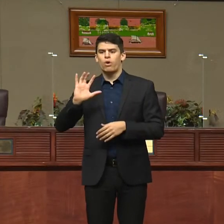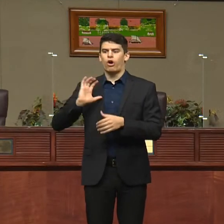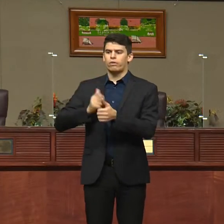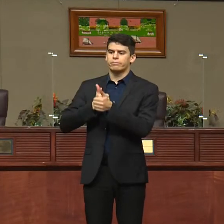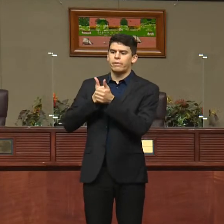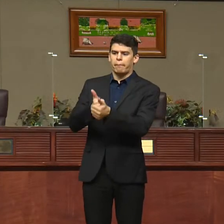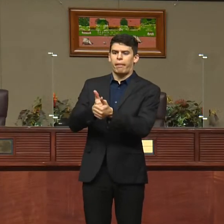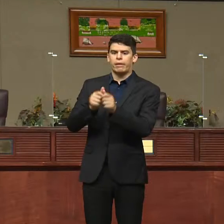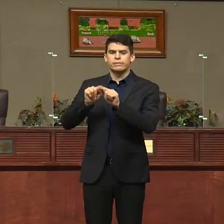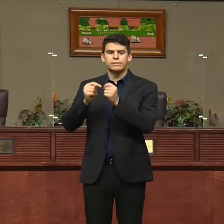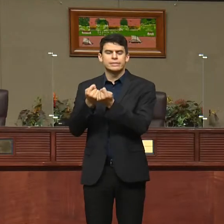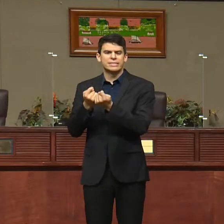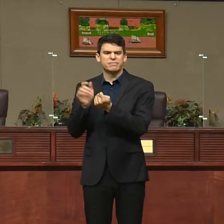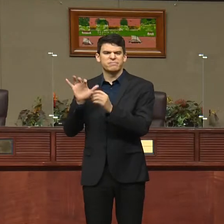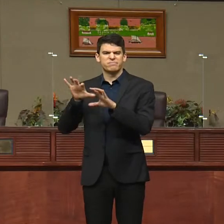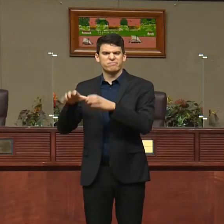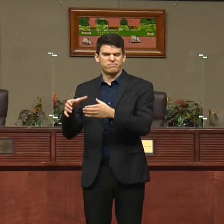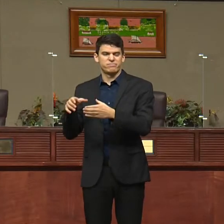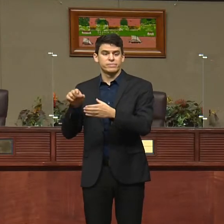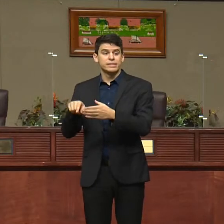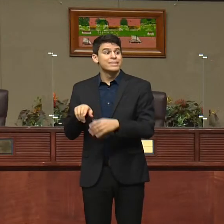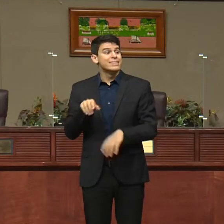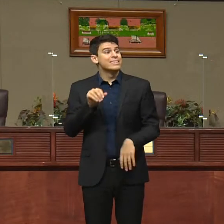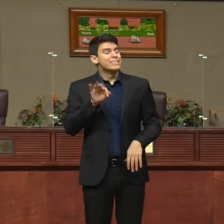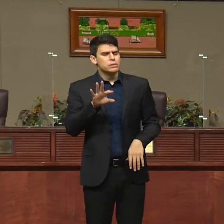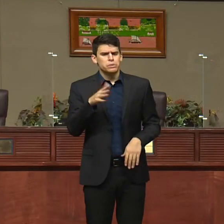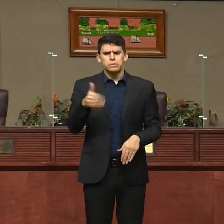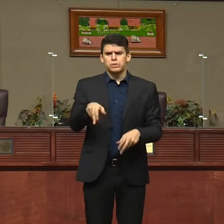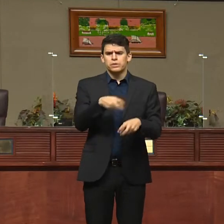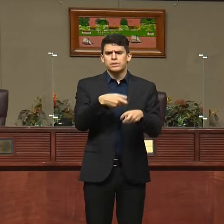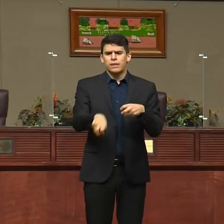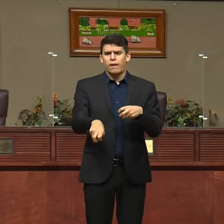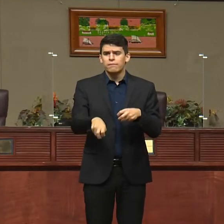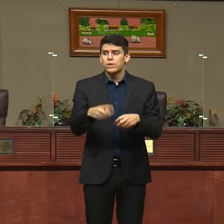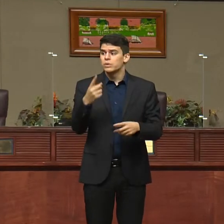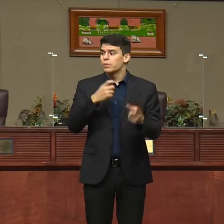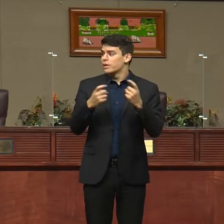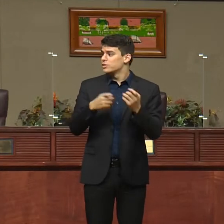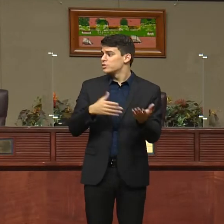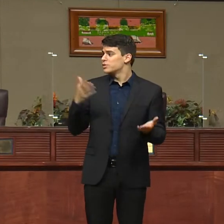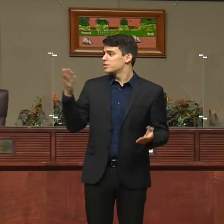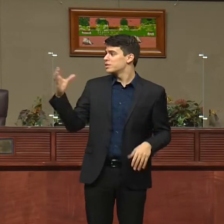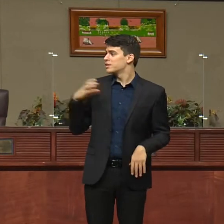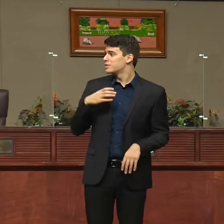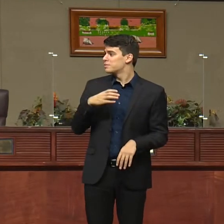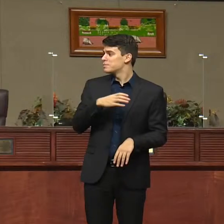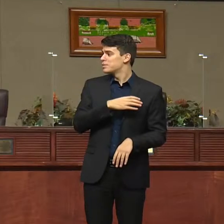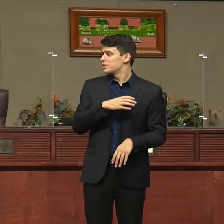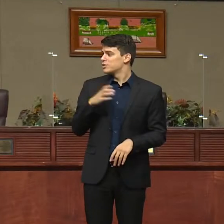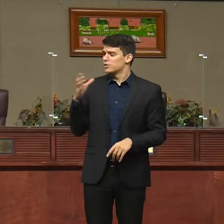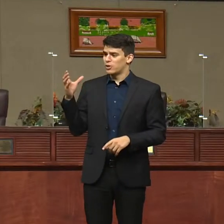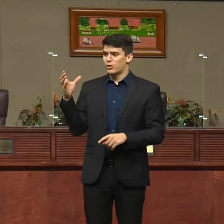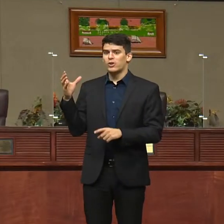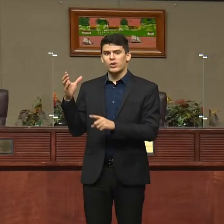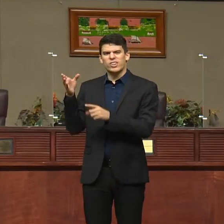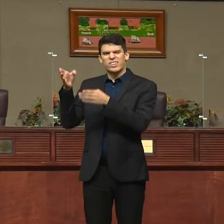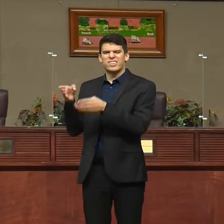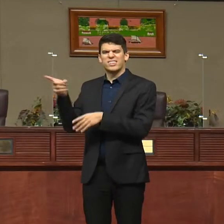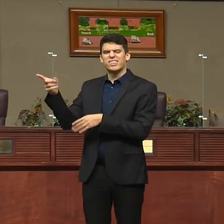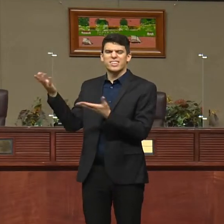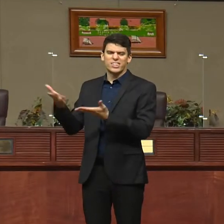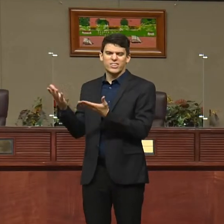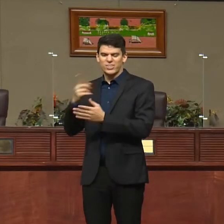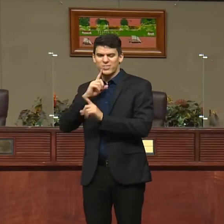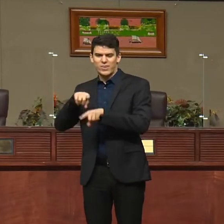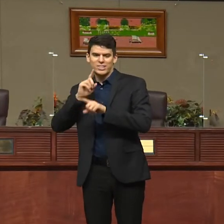If there are any difficult questions, Commissioner Gomez-Cordero is here to answer those. And if there are questions that need to